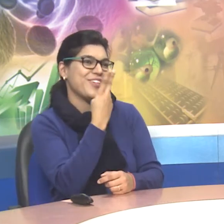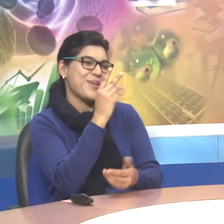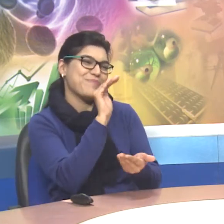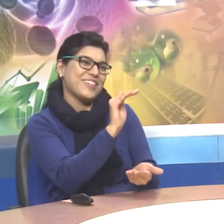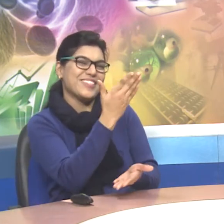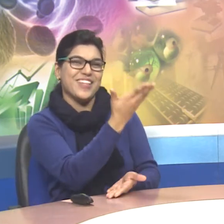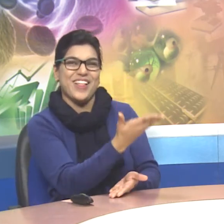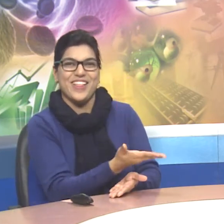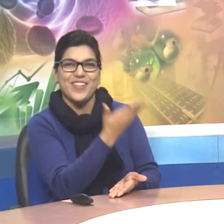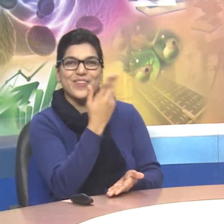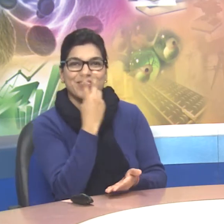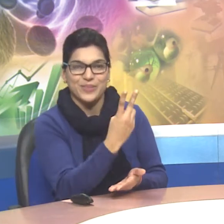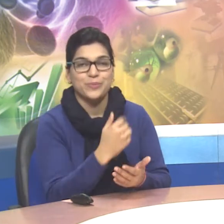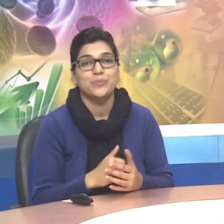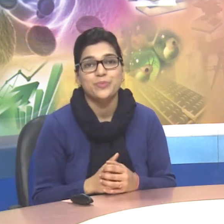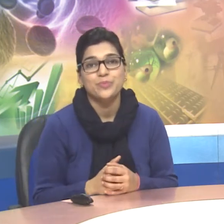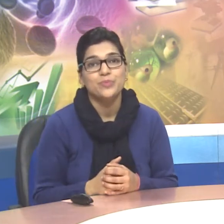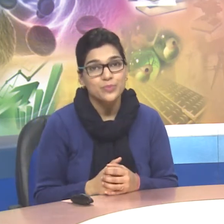Let me look at you, child.